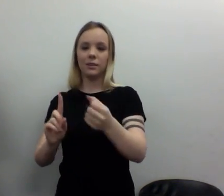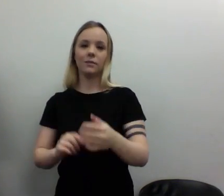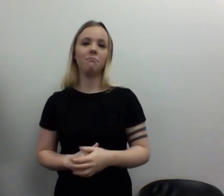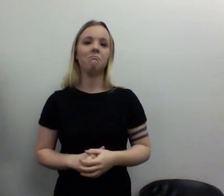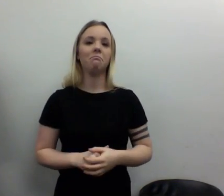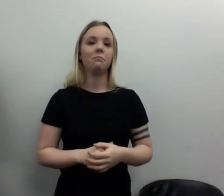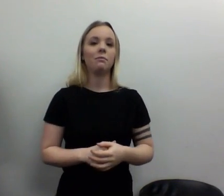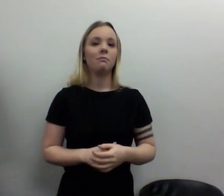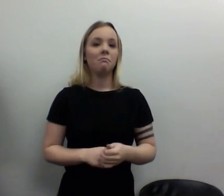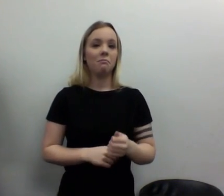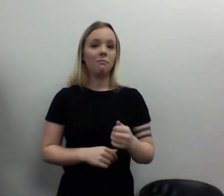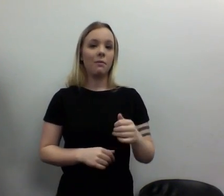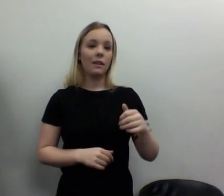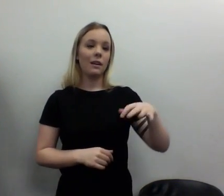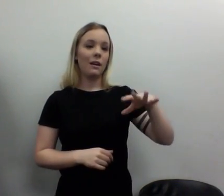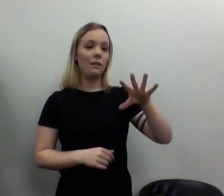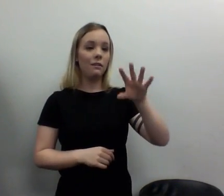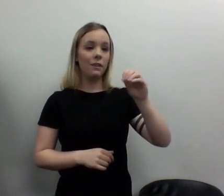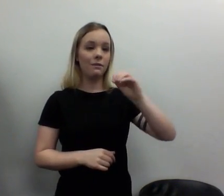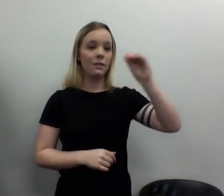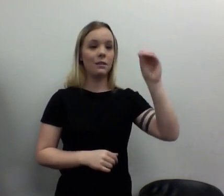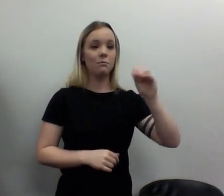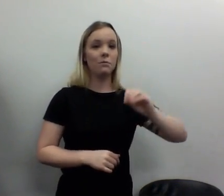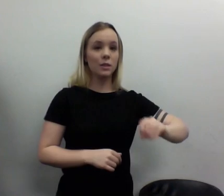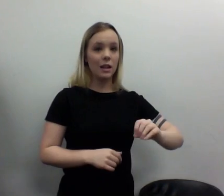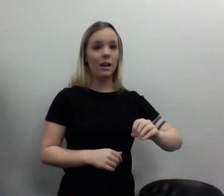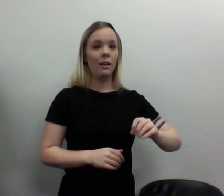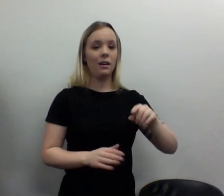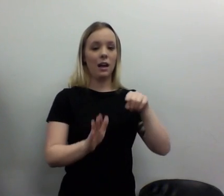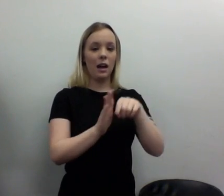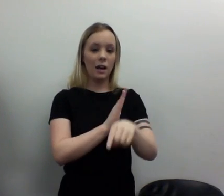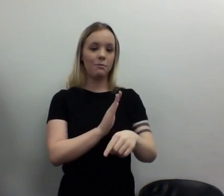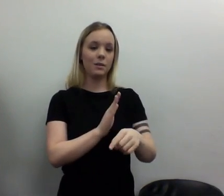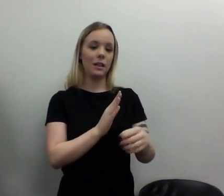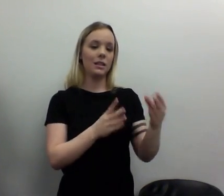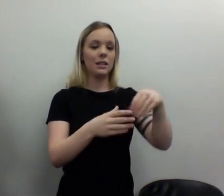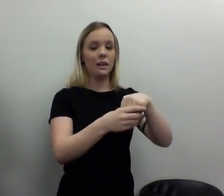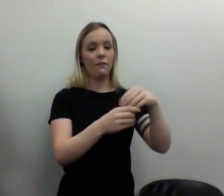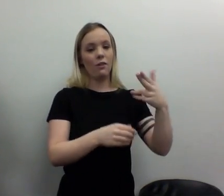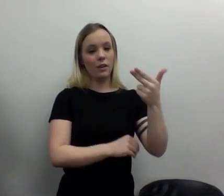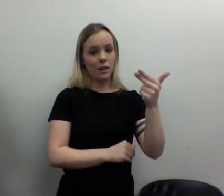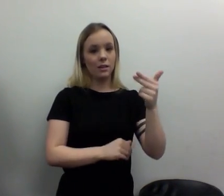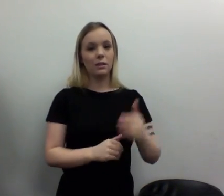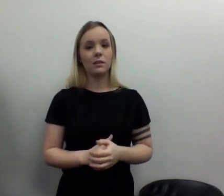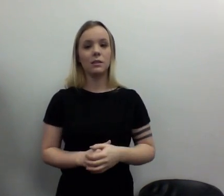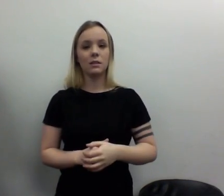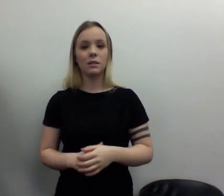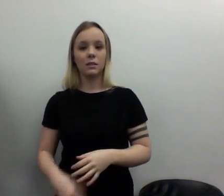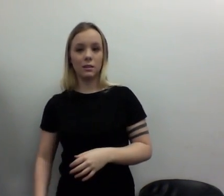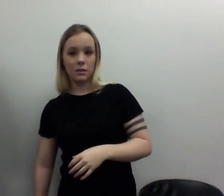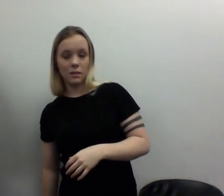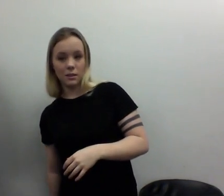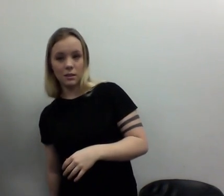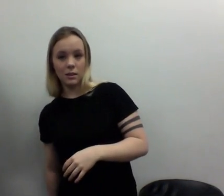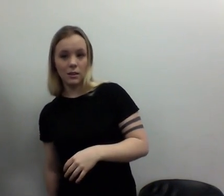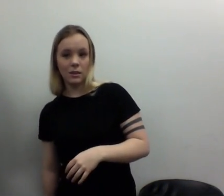guns. About 50% of all homicide involve handguns. But this is for all age groups across the board. This is not a significant